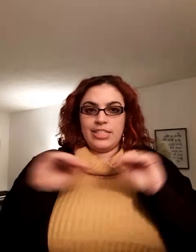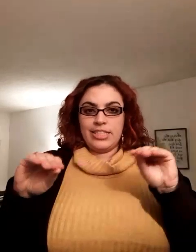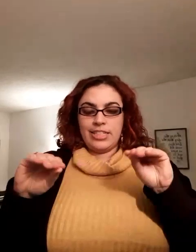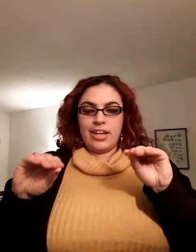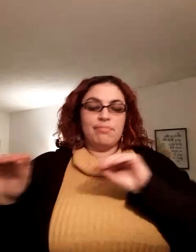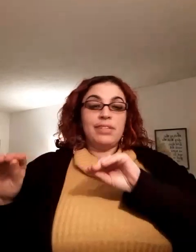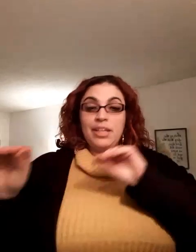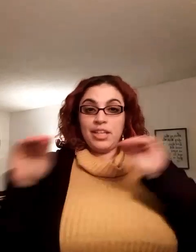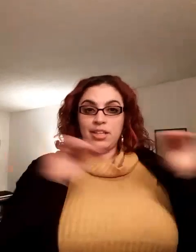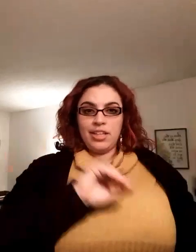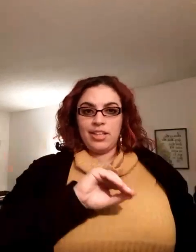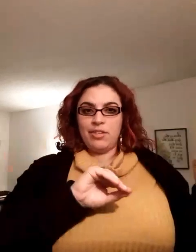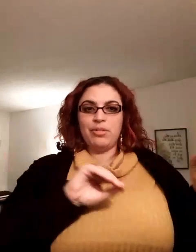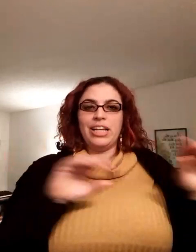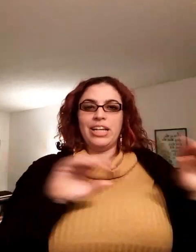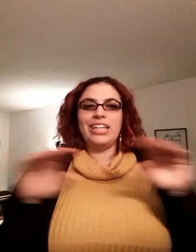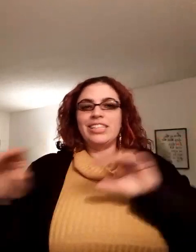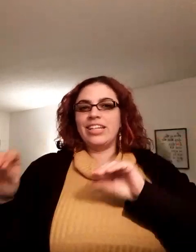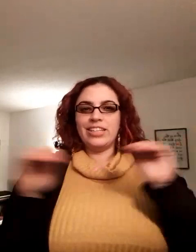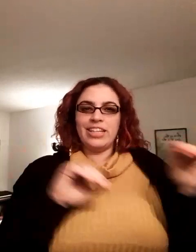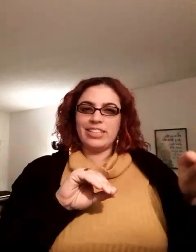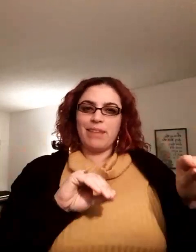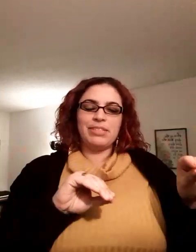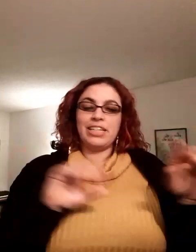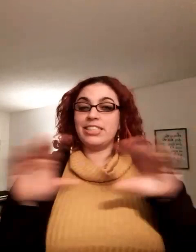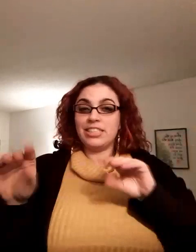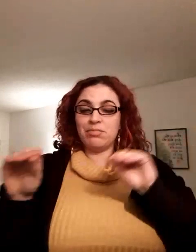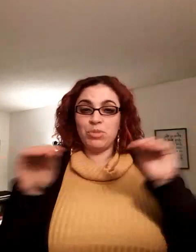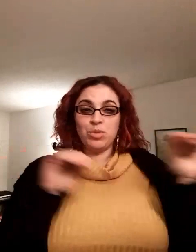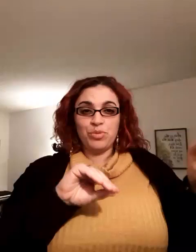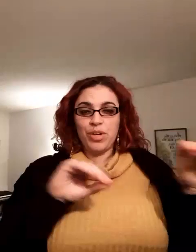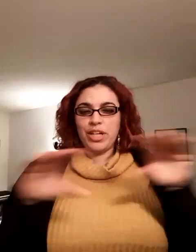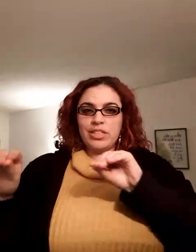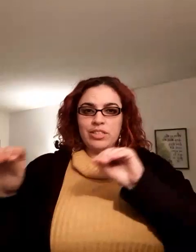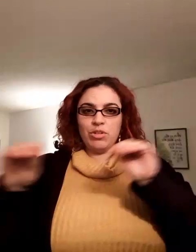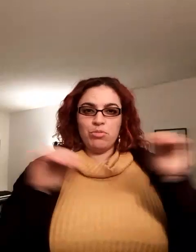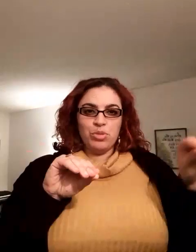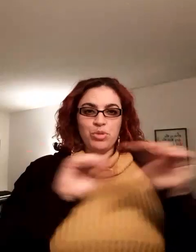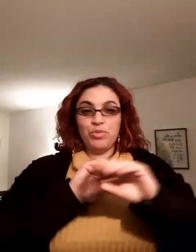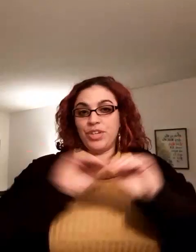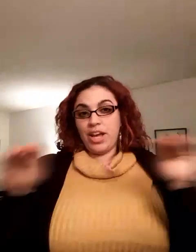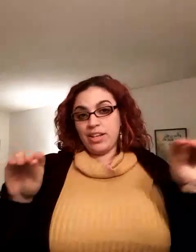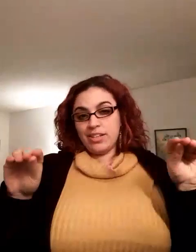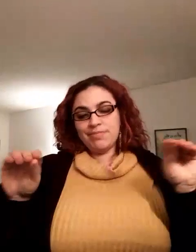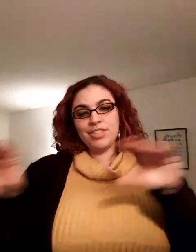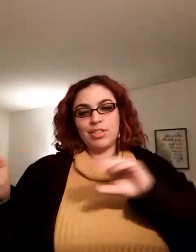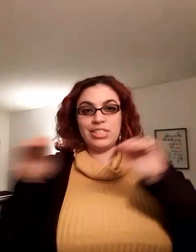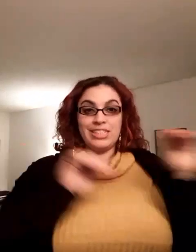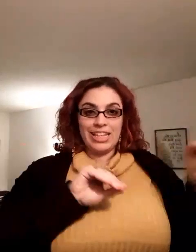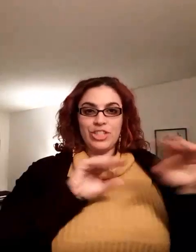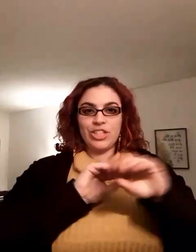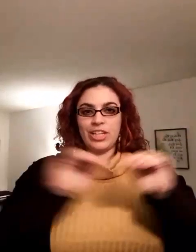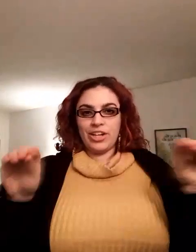this. He did it. They kept saying it doesn't move, so move none. So